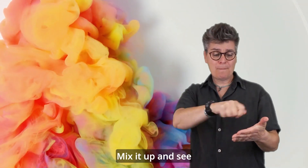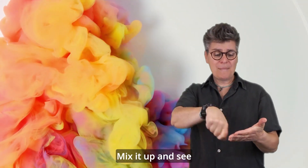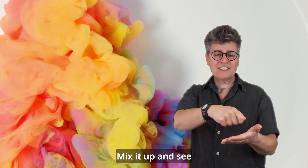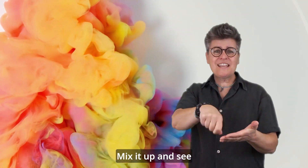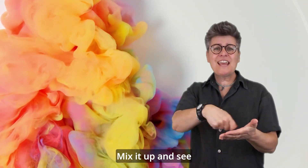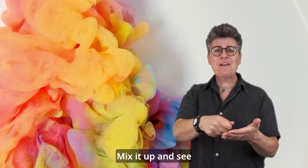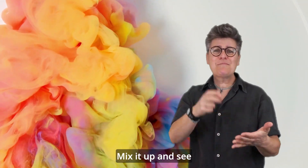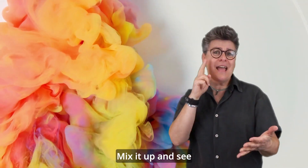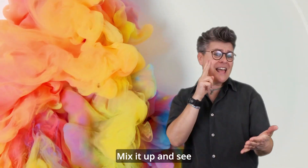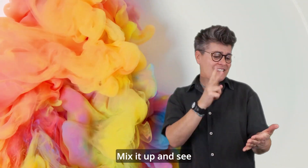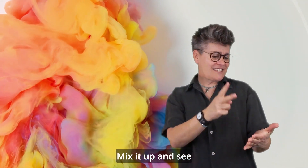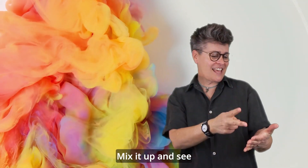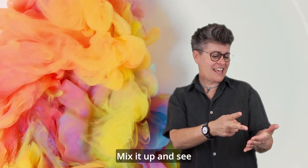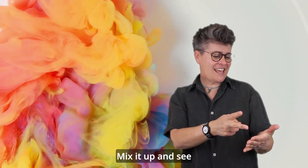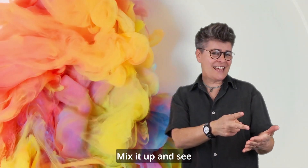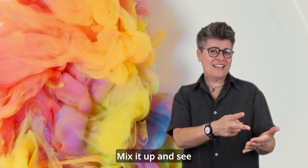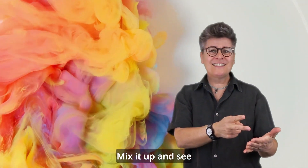Mix it up and see.